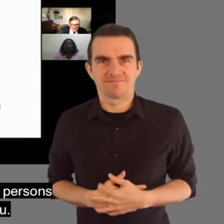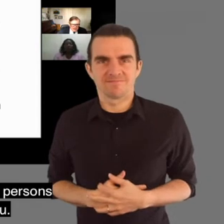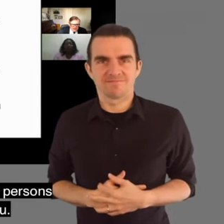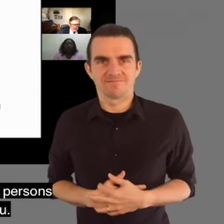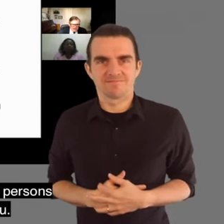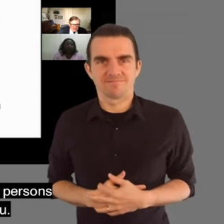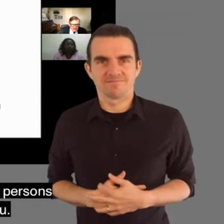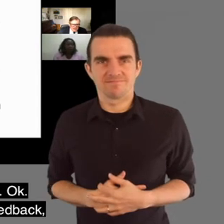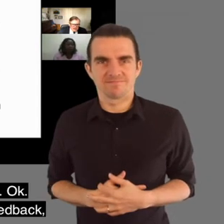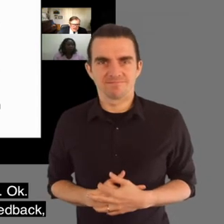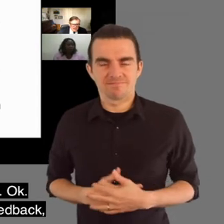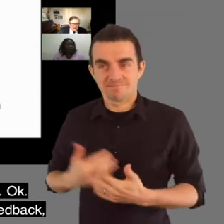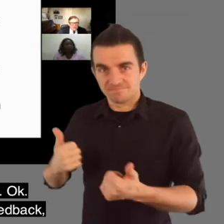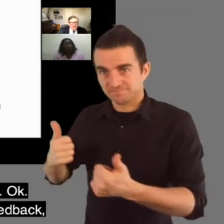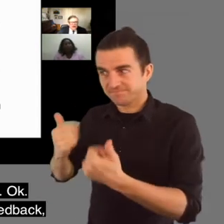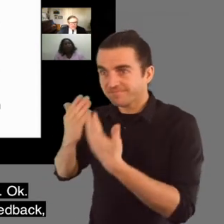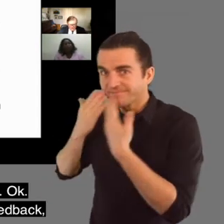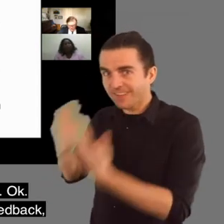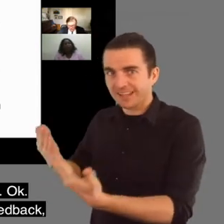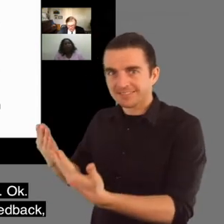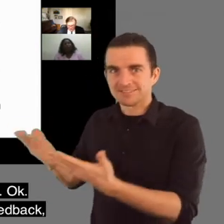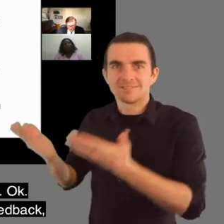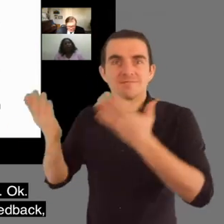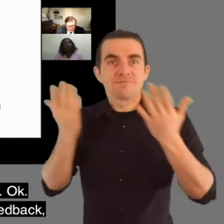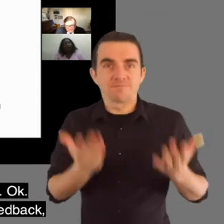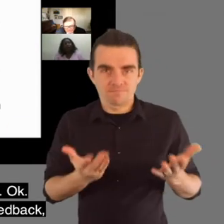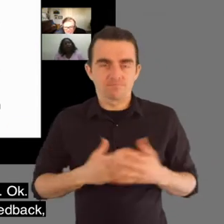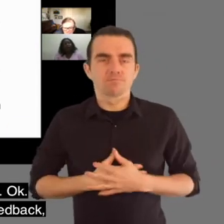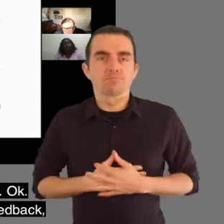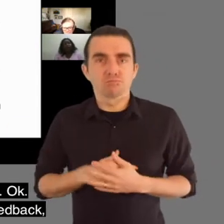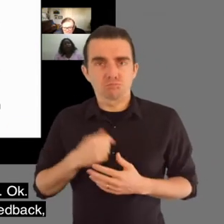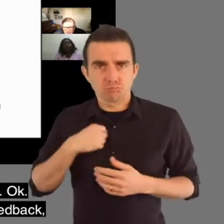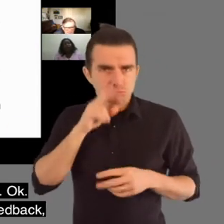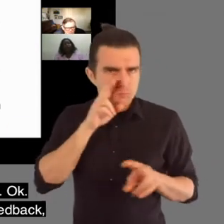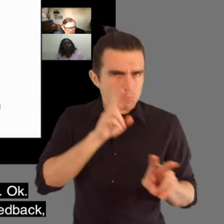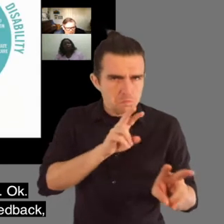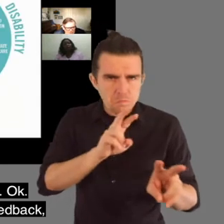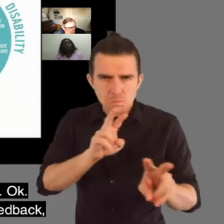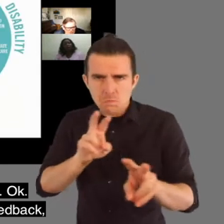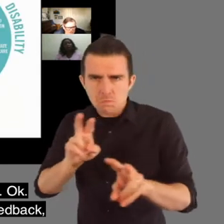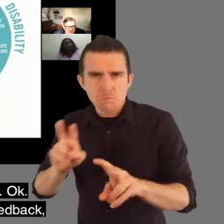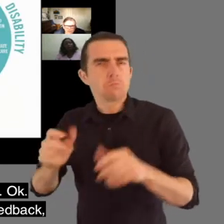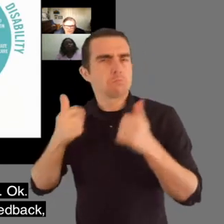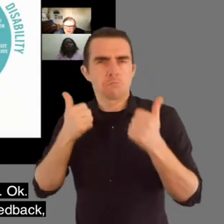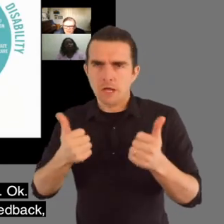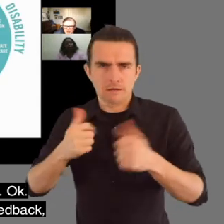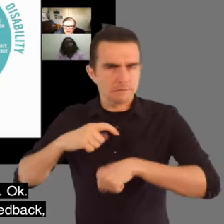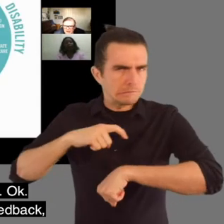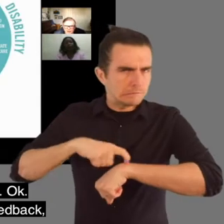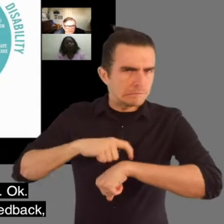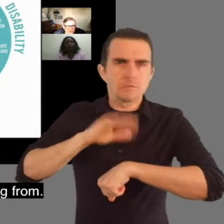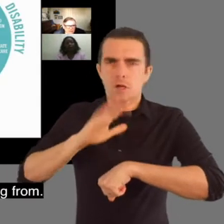disabilities. Thank you. Thank you, Sarah. Okay. We seem to be getting some